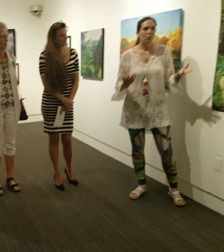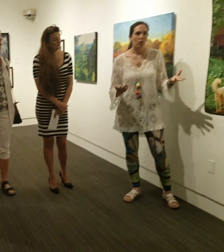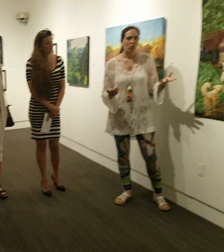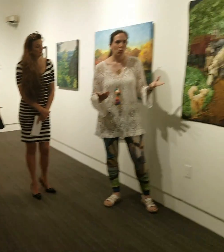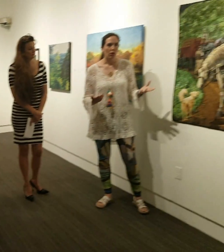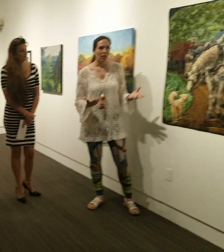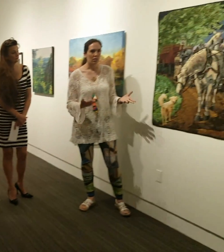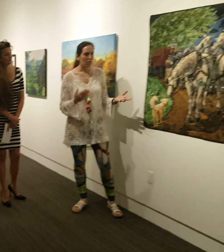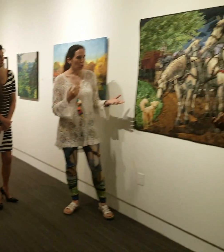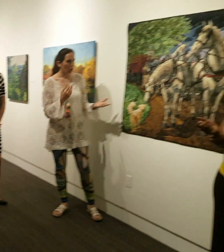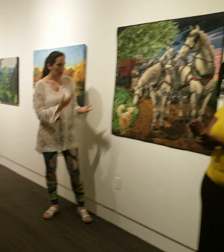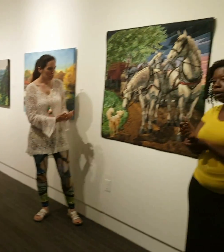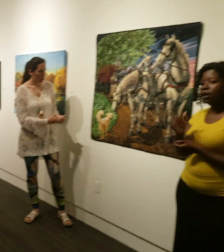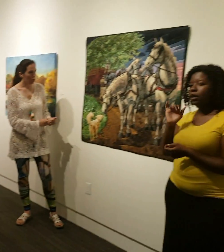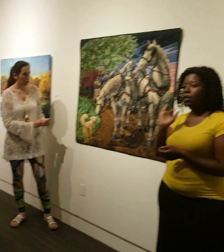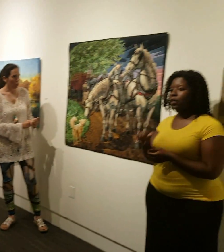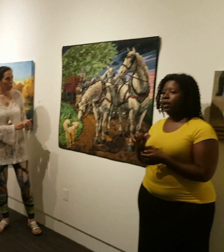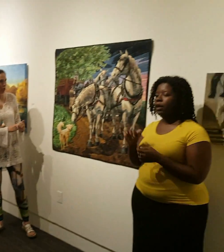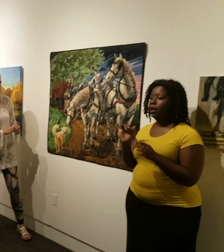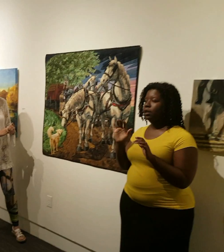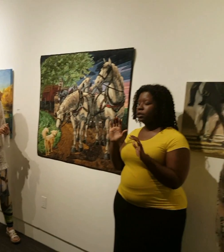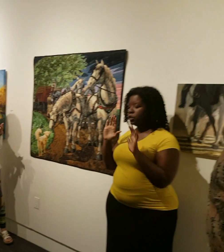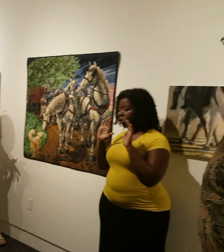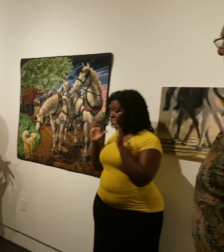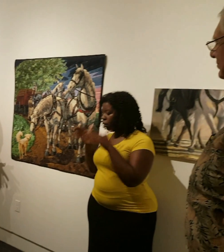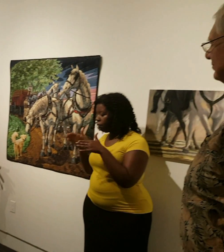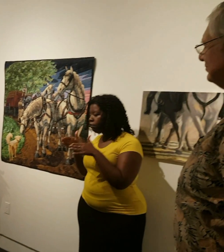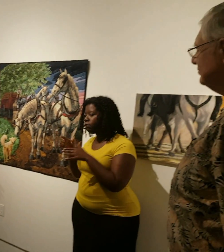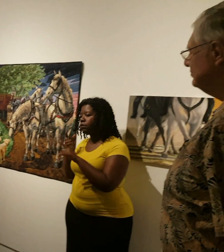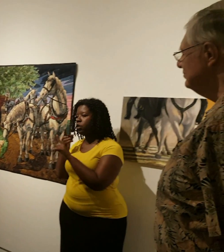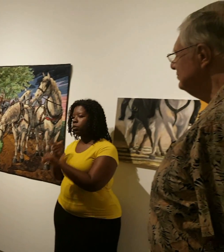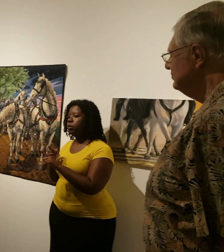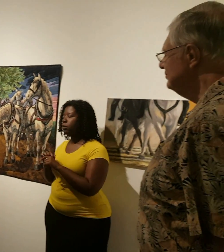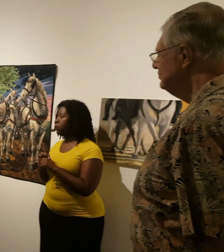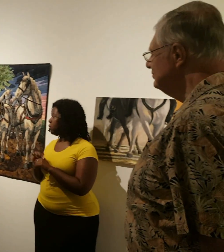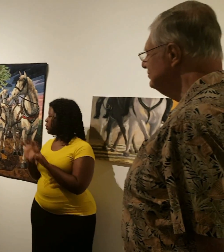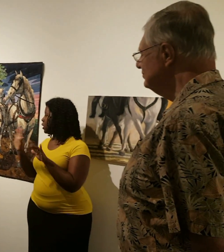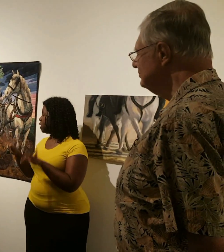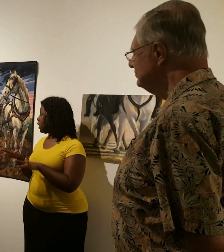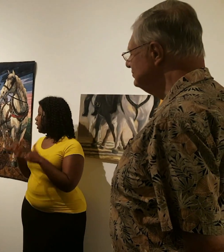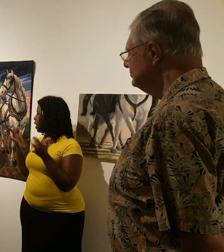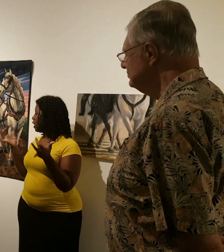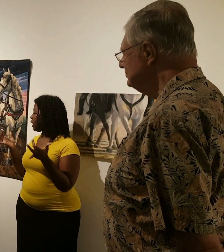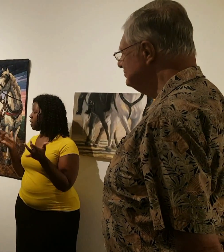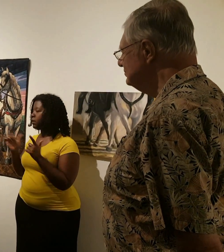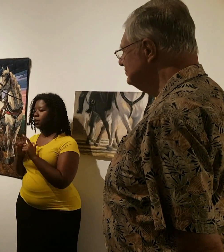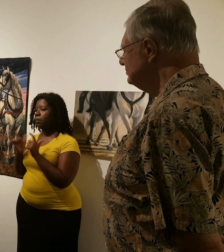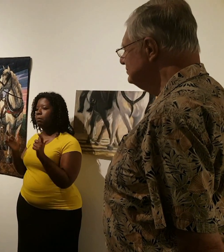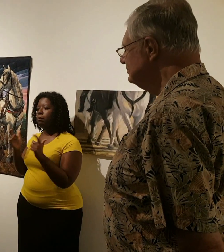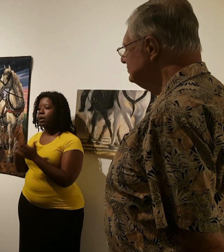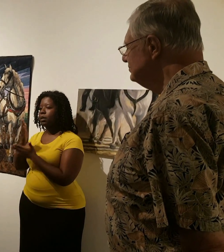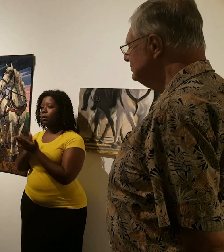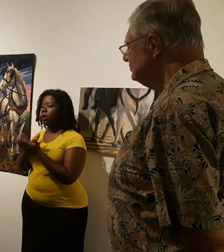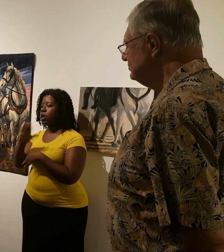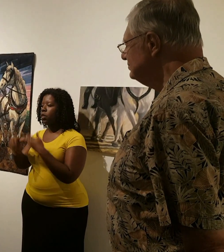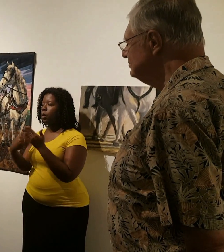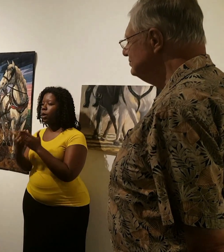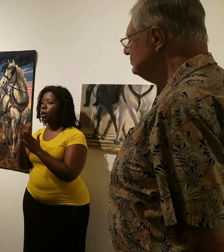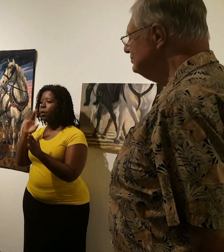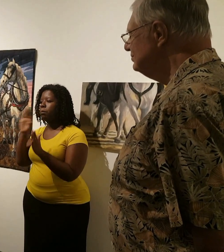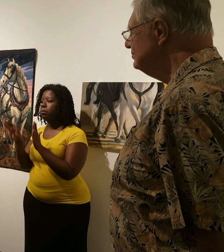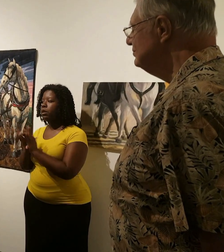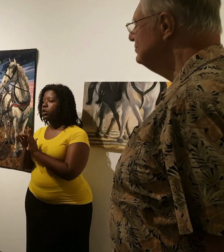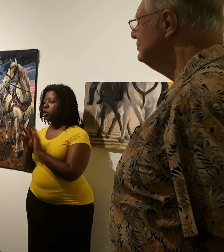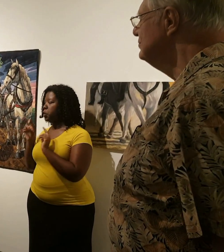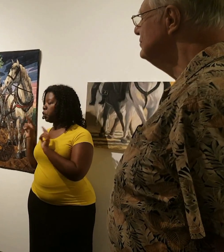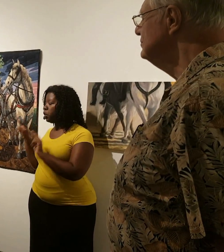that's the primary story. That's the brightest part of the whole picture. It has the lightest value. It's the biggest part of the whole picture. That's what you see first